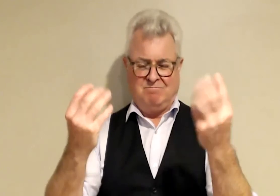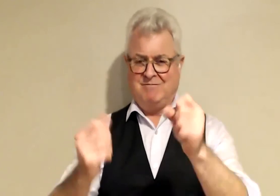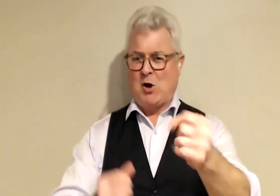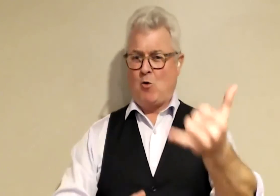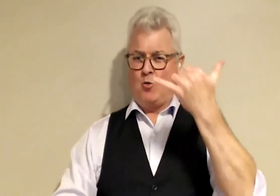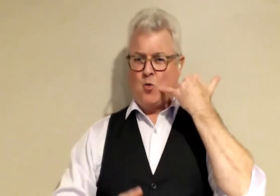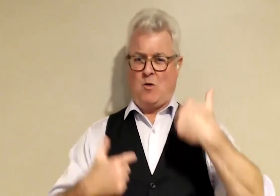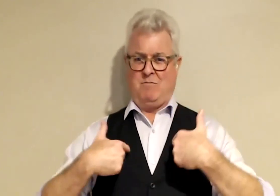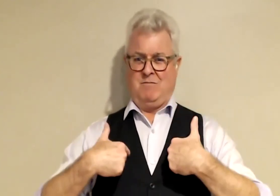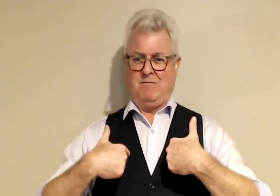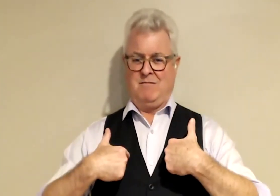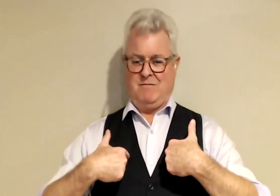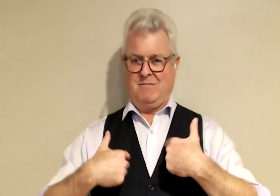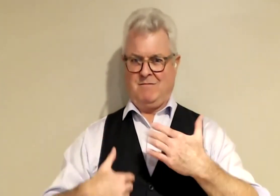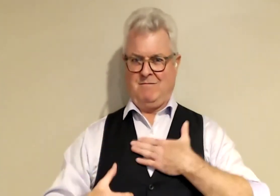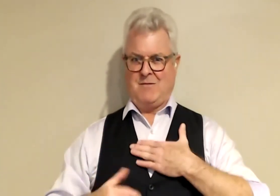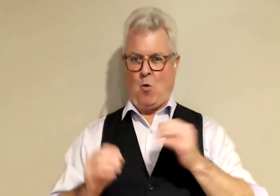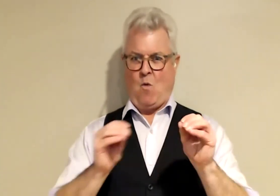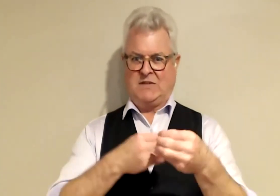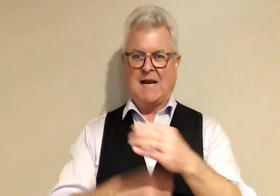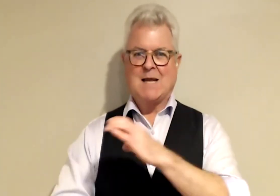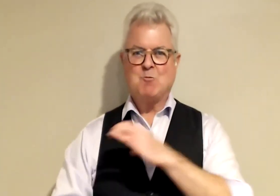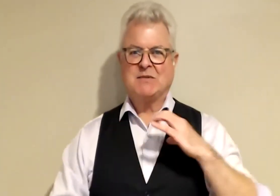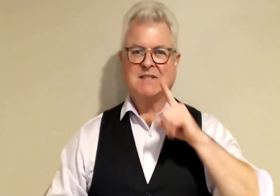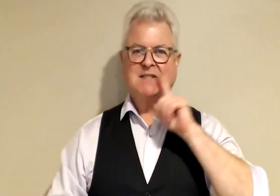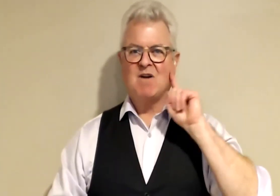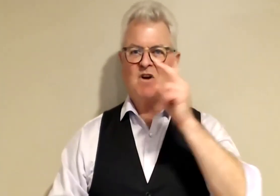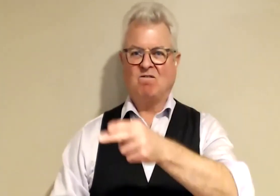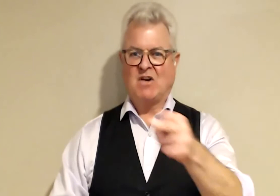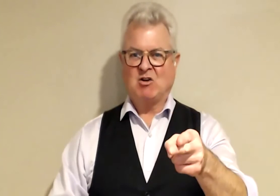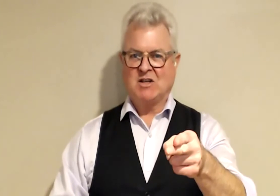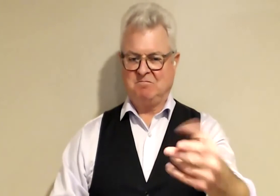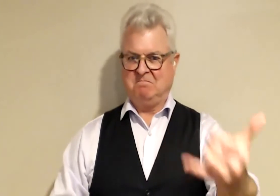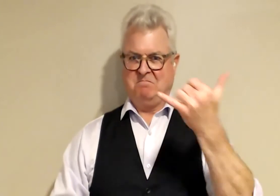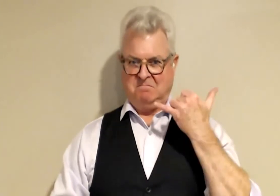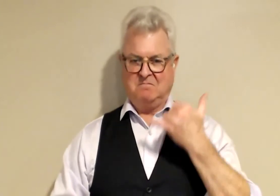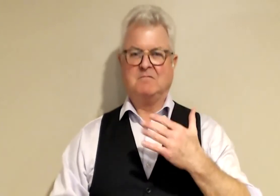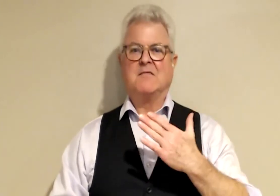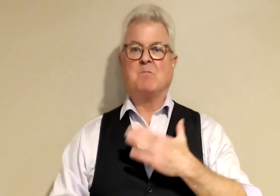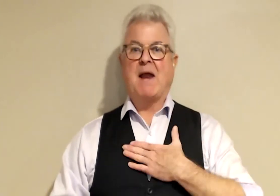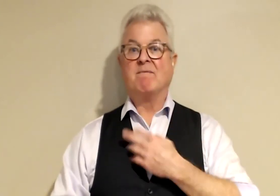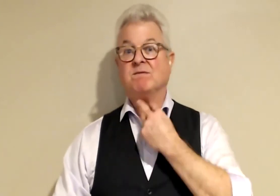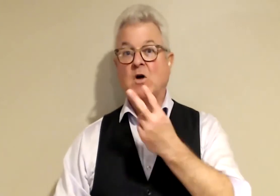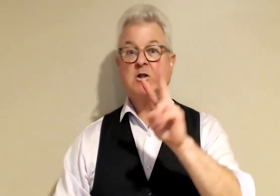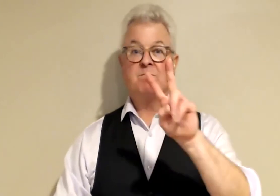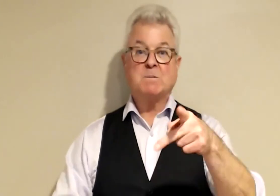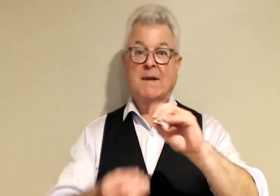If you prefer, you can contact me, Mike Baer, at my office at the Rhode Island Commission for the Deaf and Hard of Hearing and call